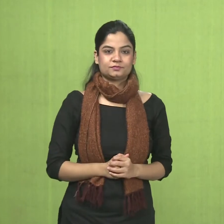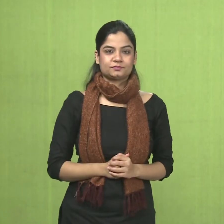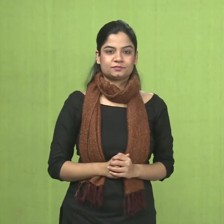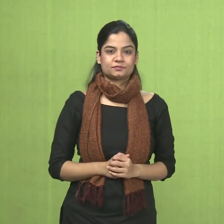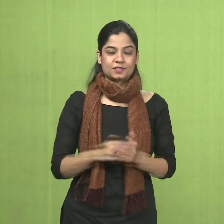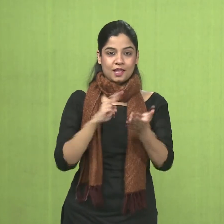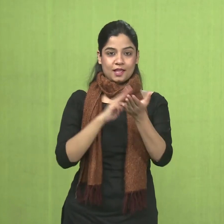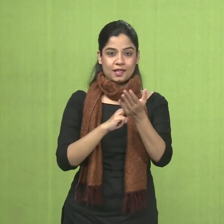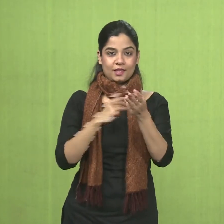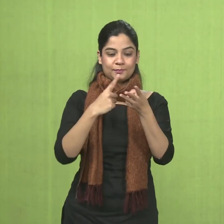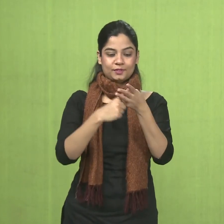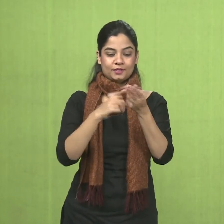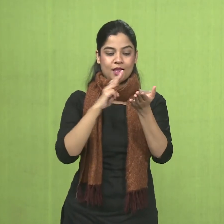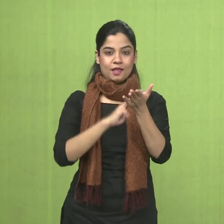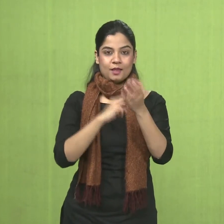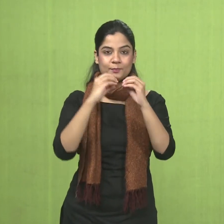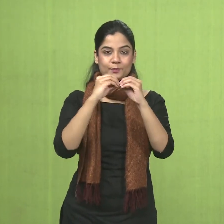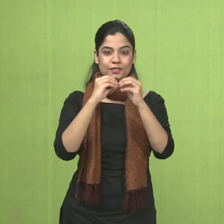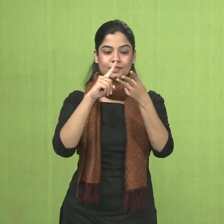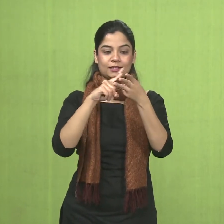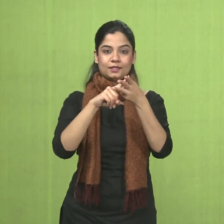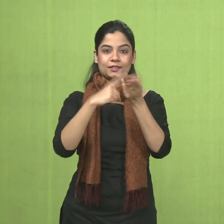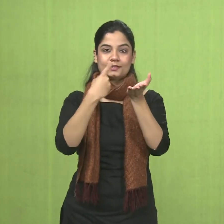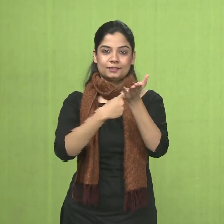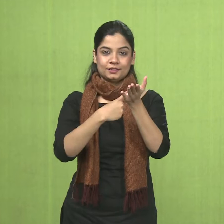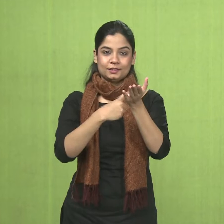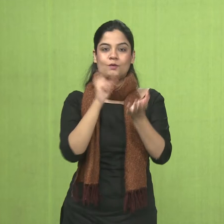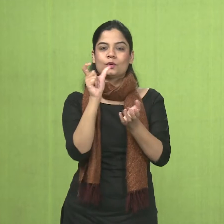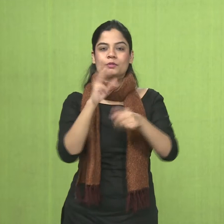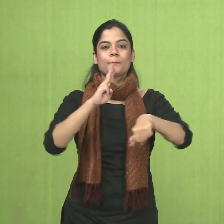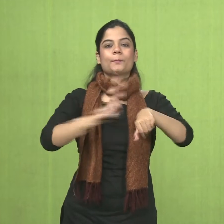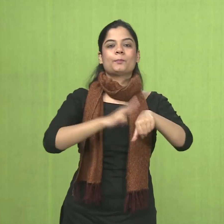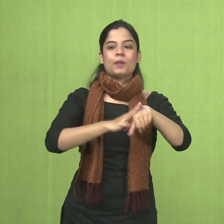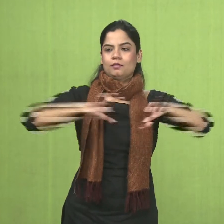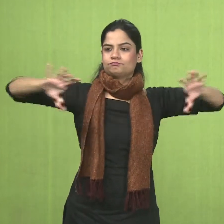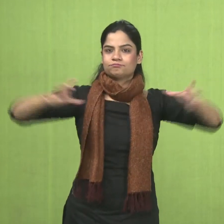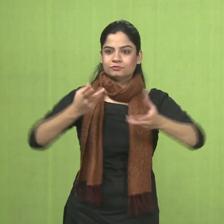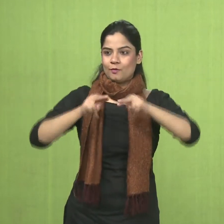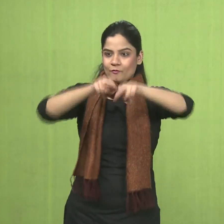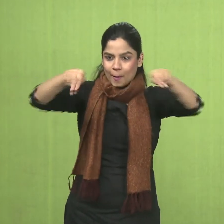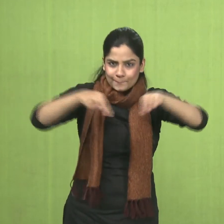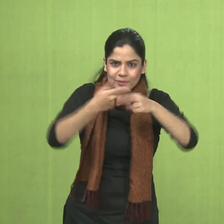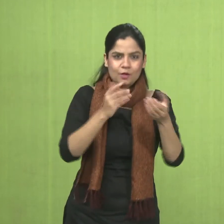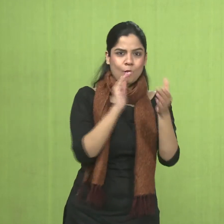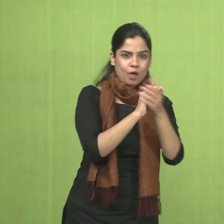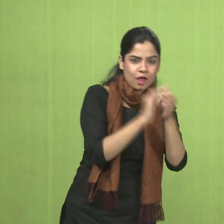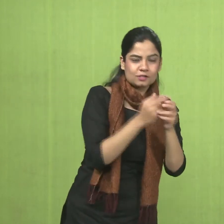Member, that's the sign, to be a part of something, be it friends, different organizations, etc. have